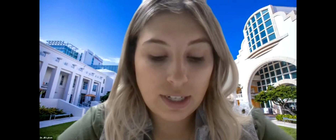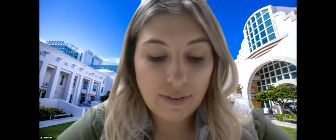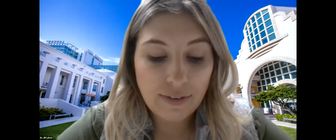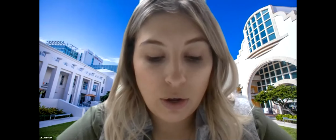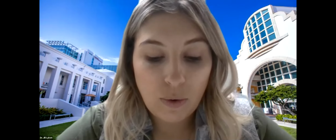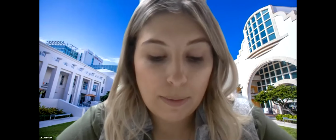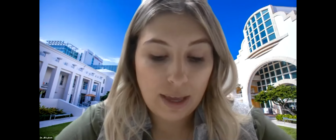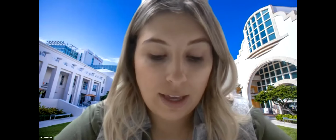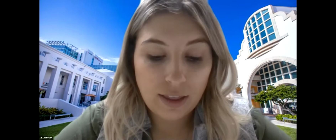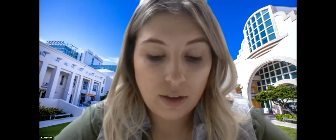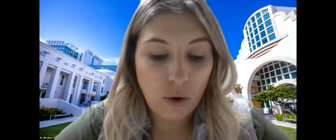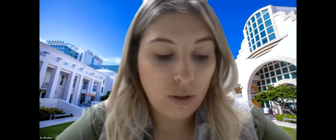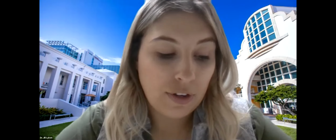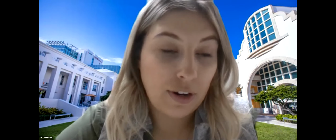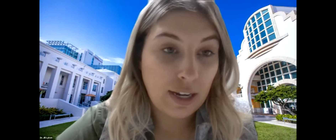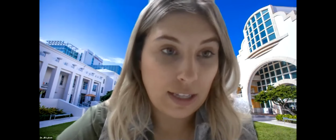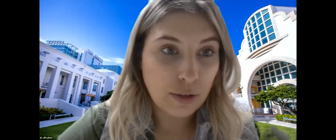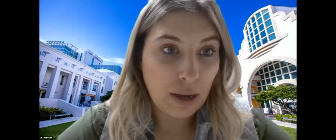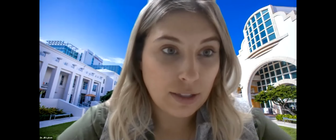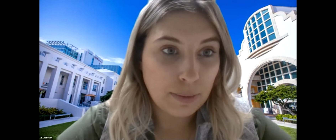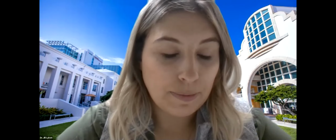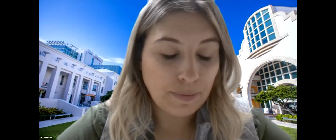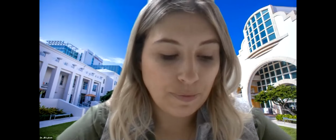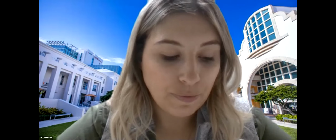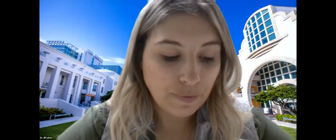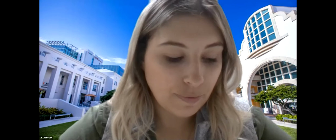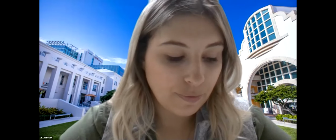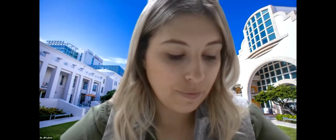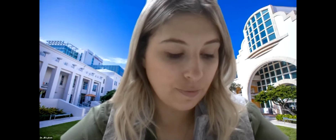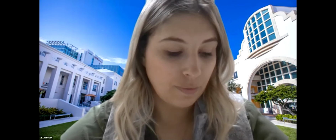support staff who help make the goal of curing cancer possible.